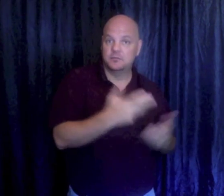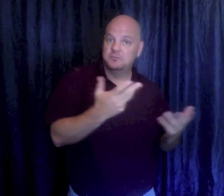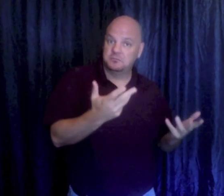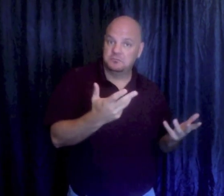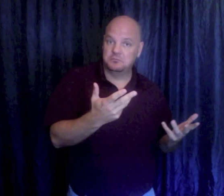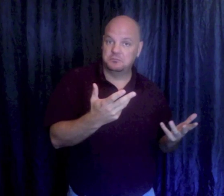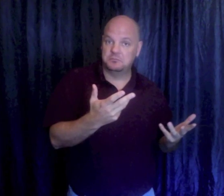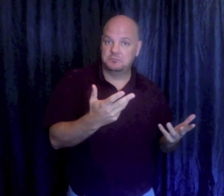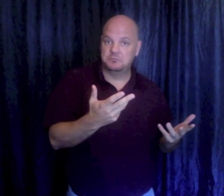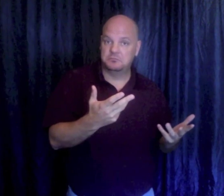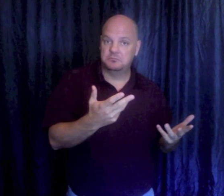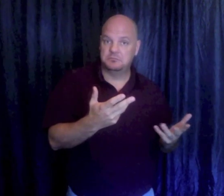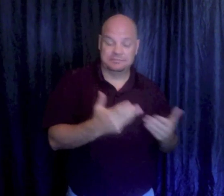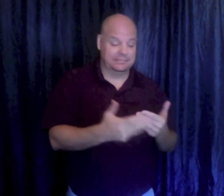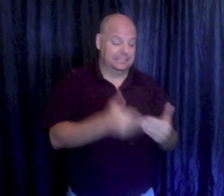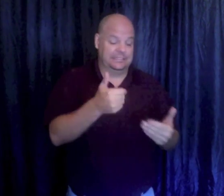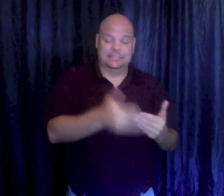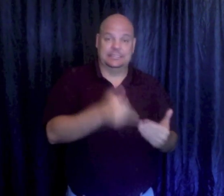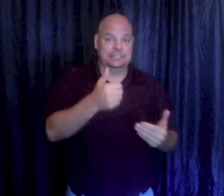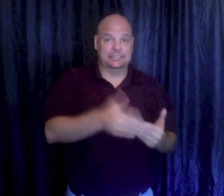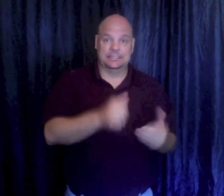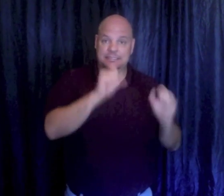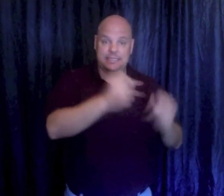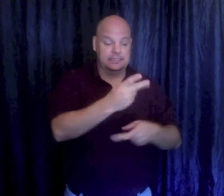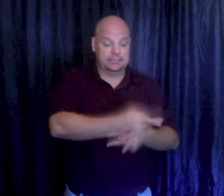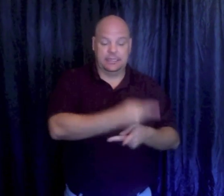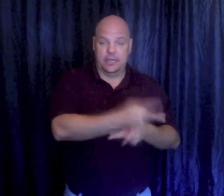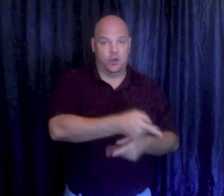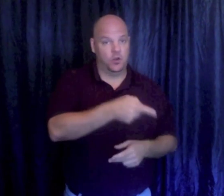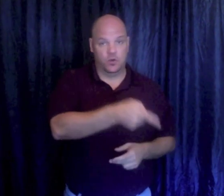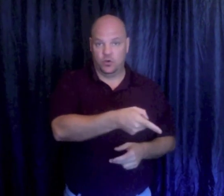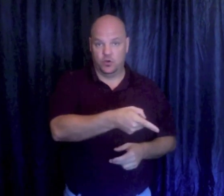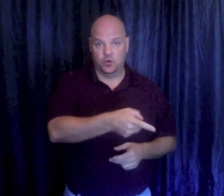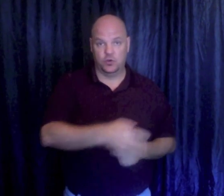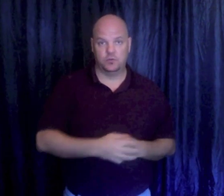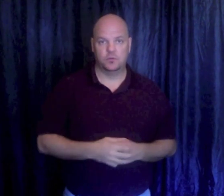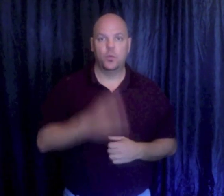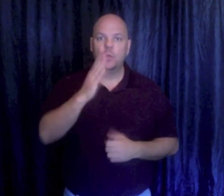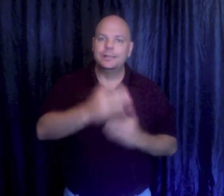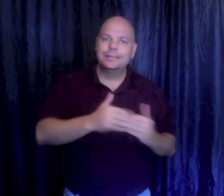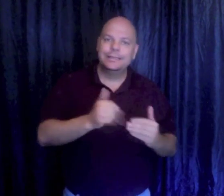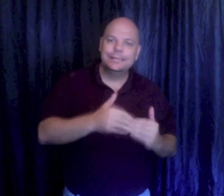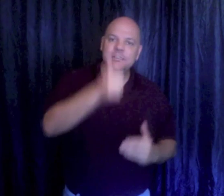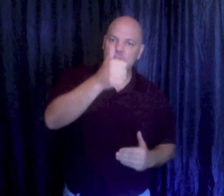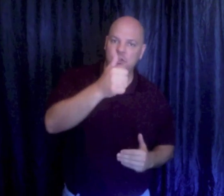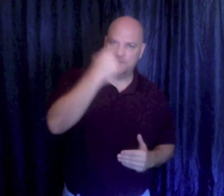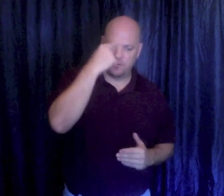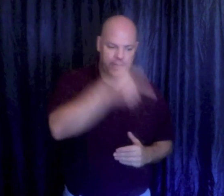He could definitely swipe the card. It would be easier. It would be easier that